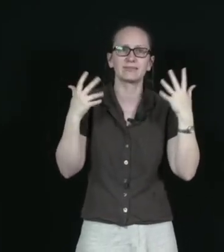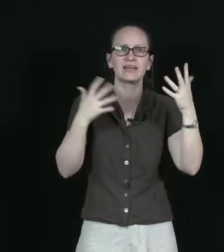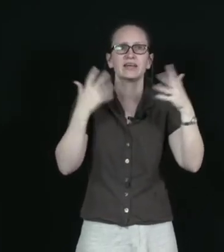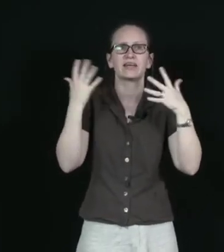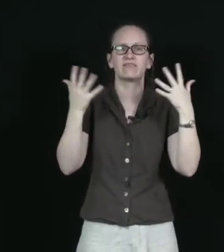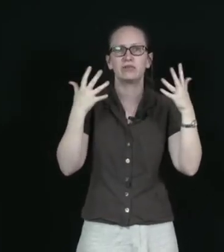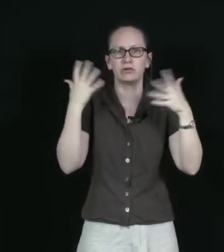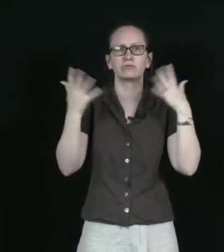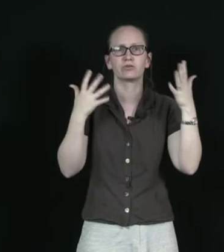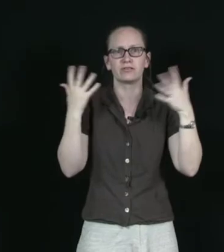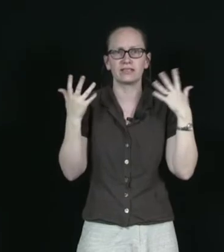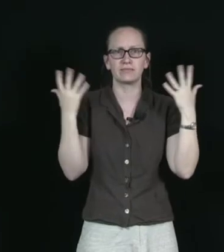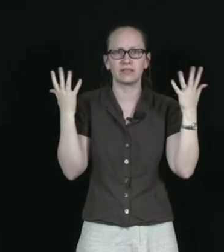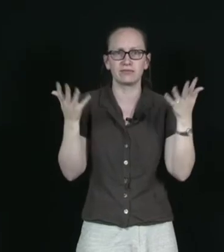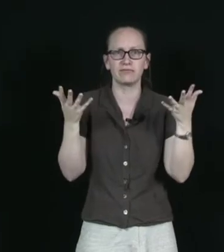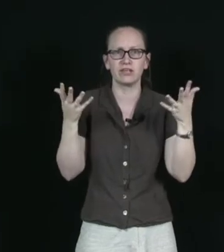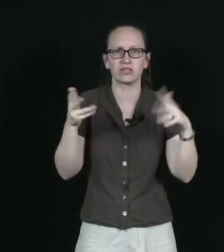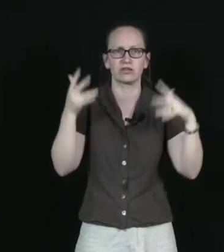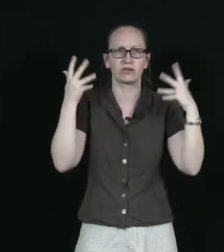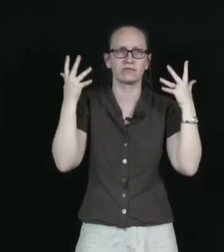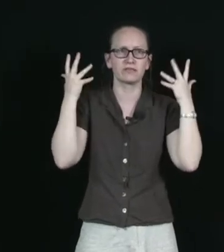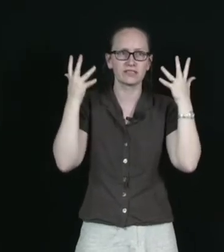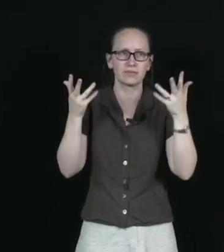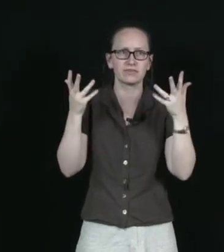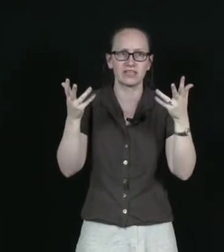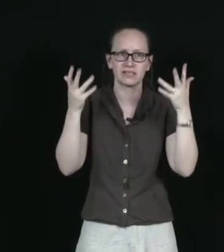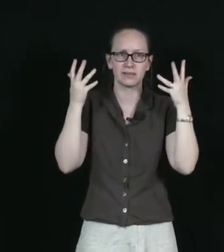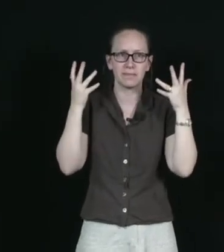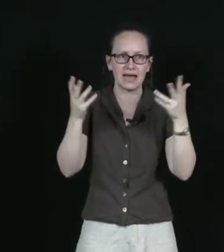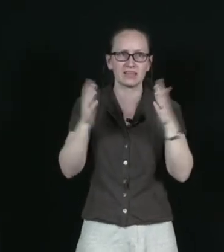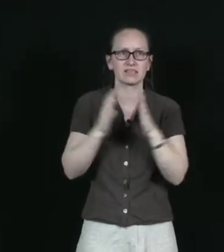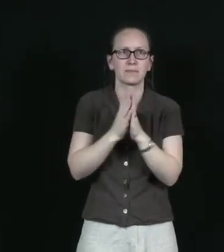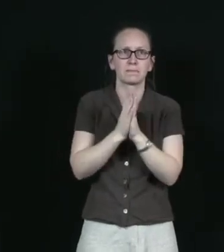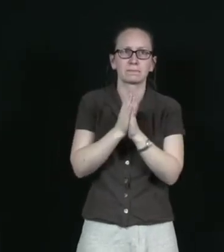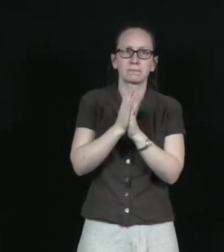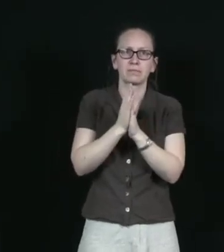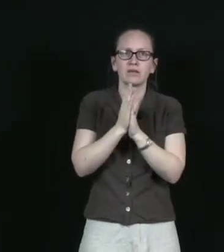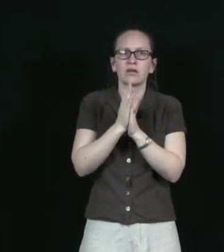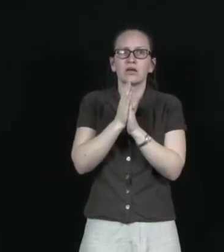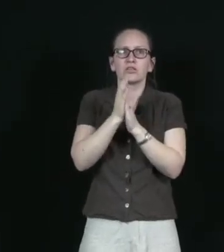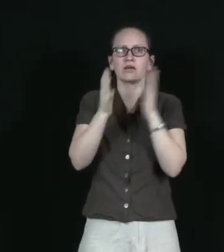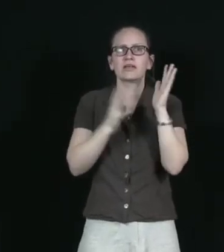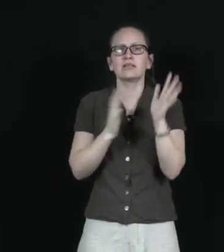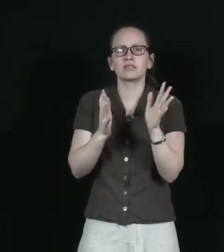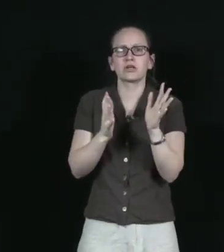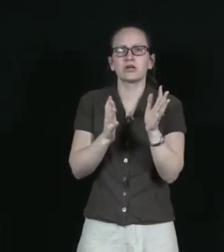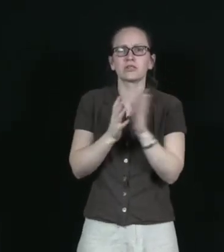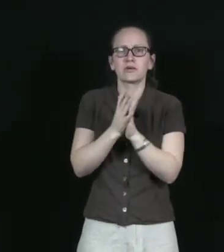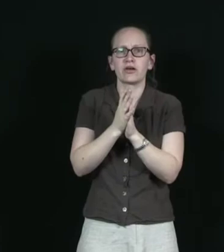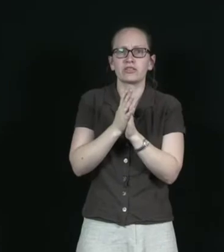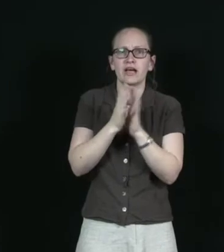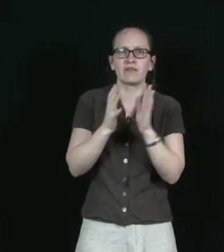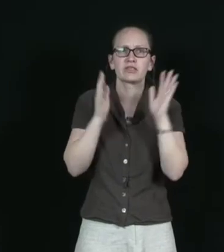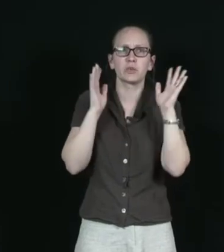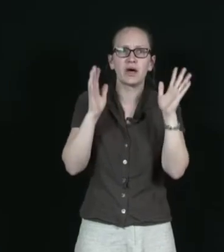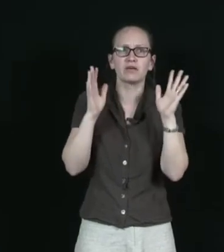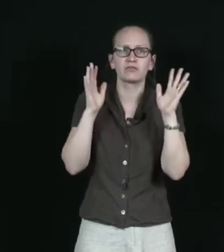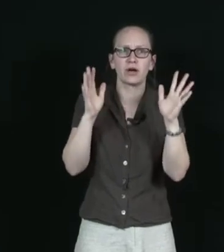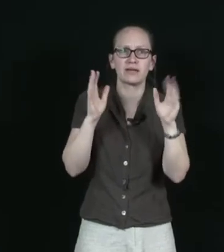Academy if you do need a bit of revision of some of this maths. So in this course we're going to cover 12 topics.